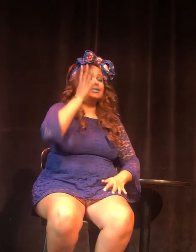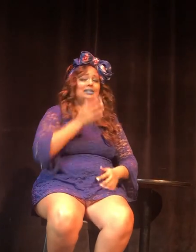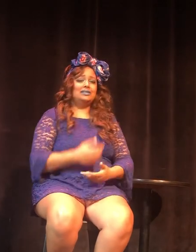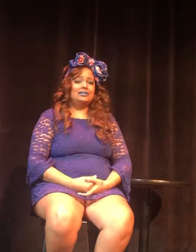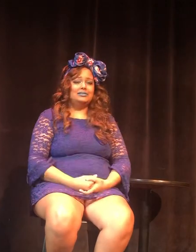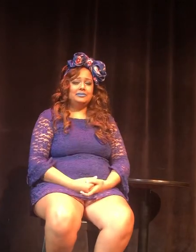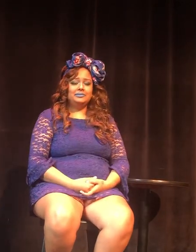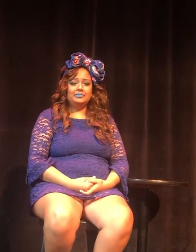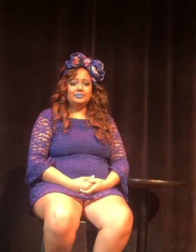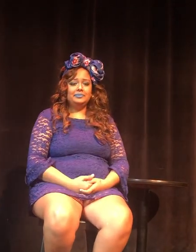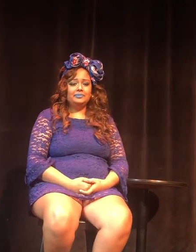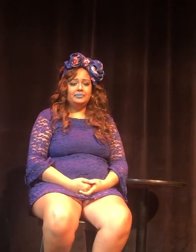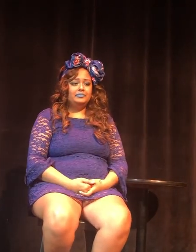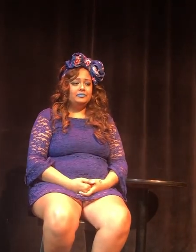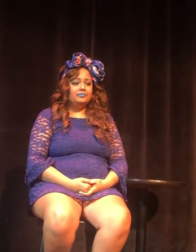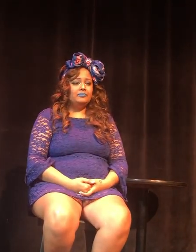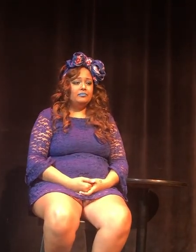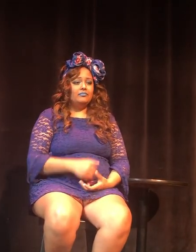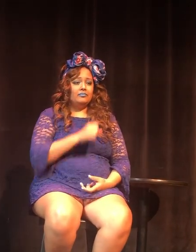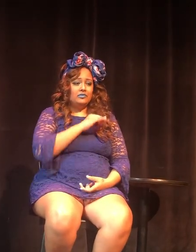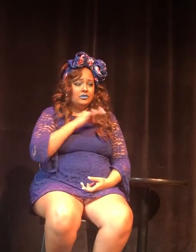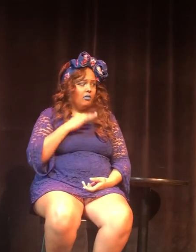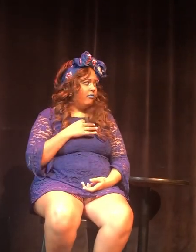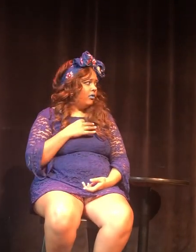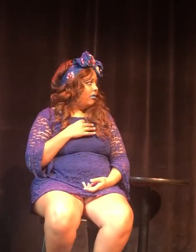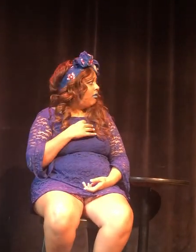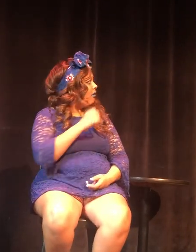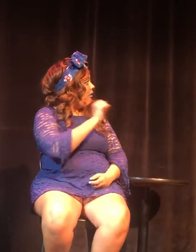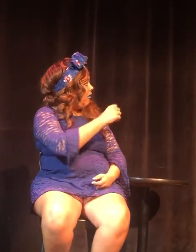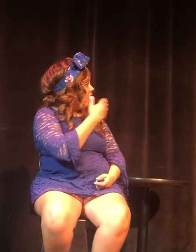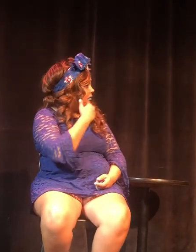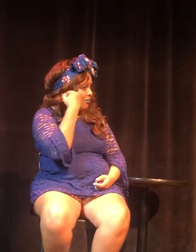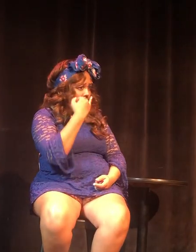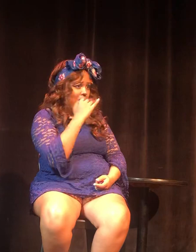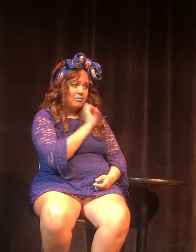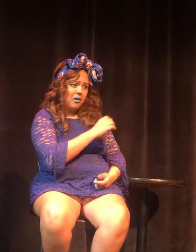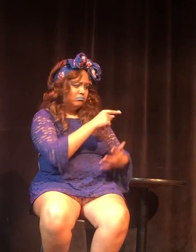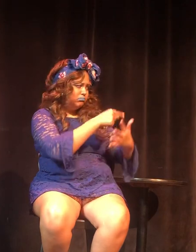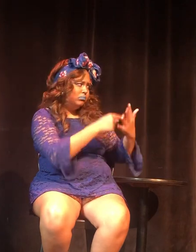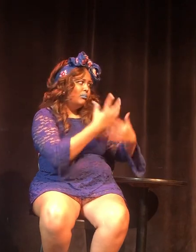zookeeper said, Yes, all of those beautiful things.